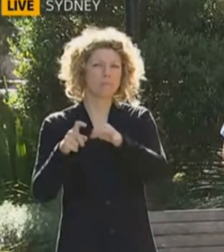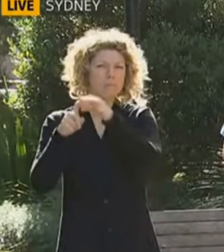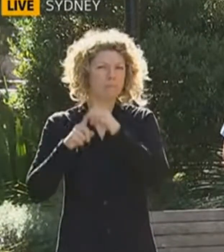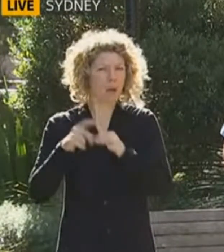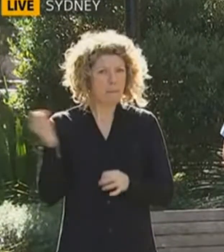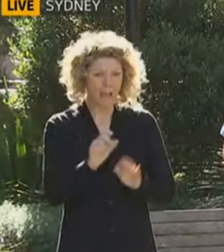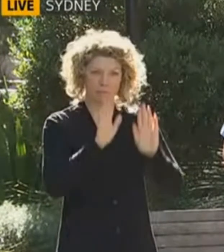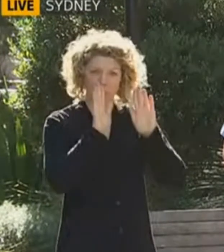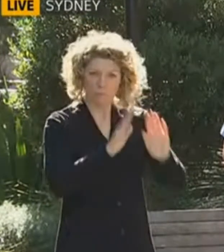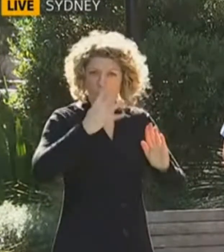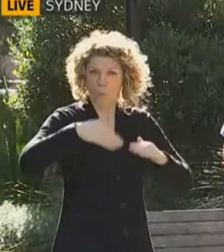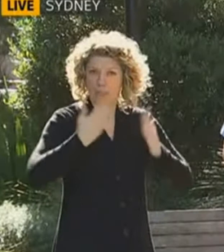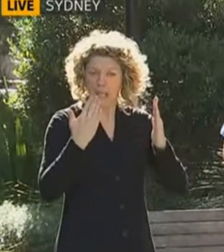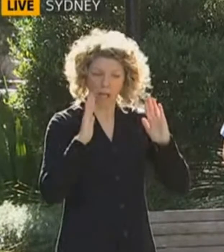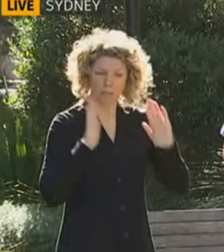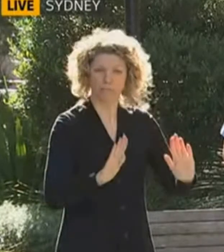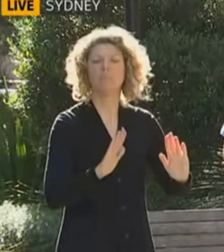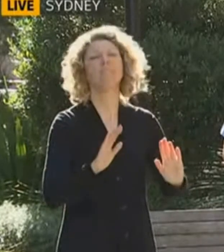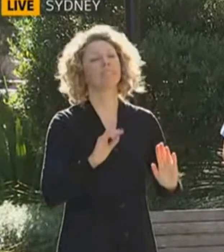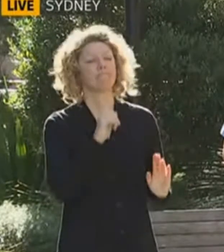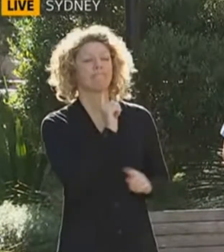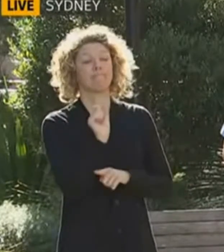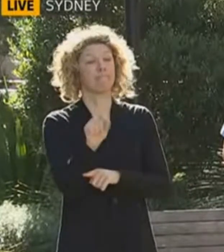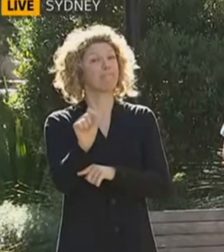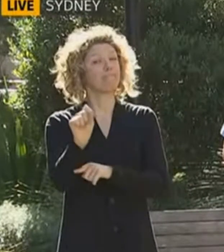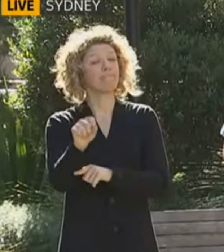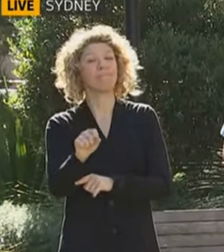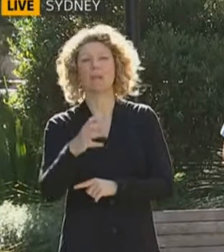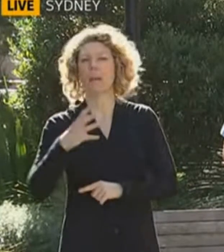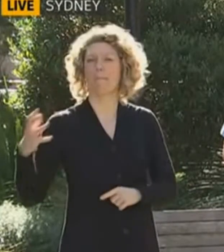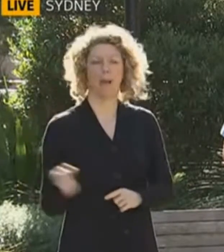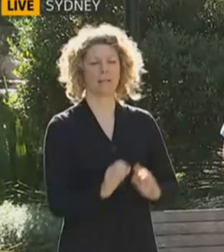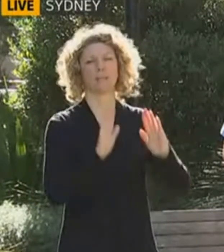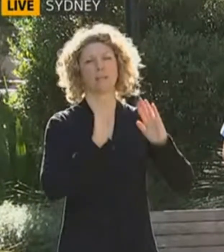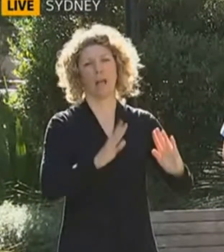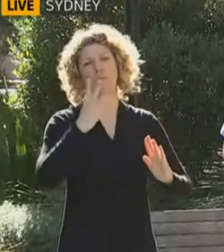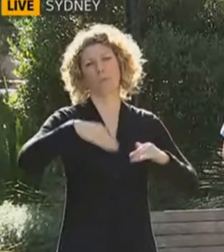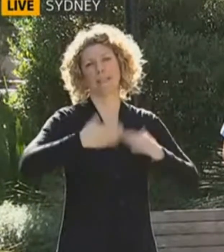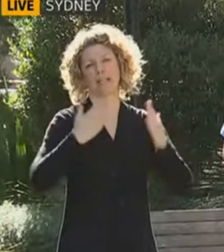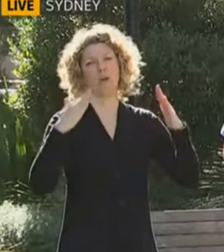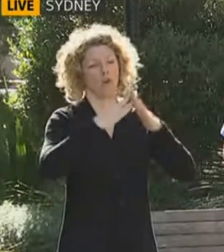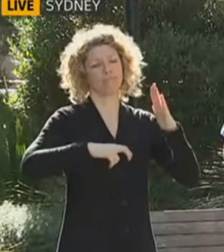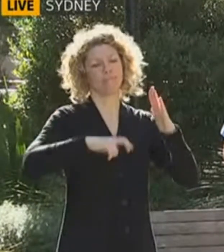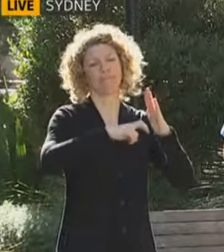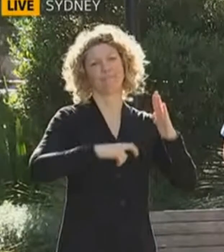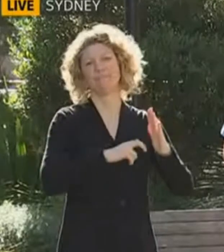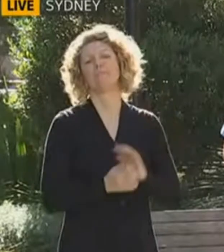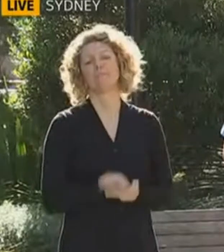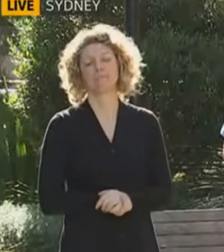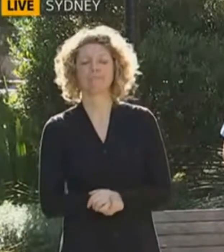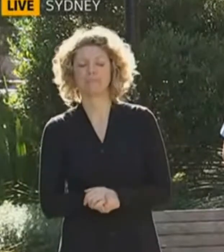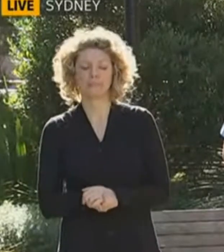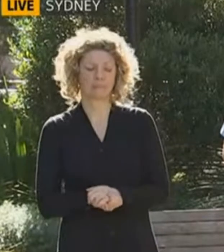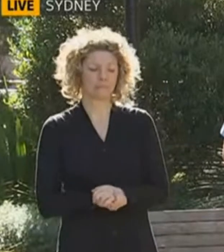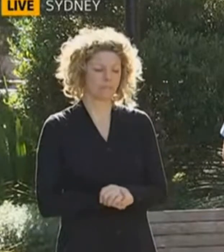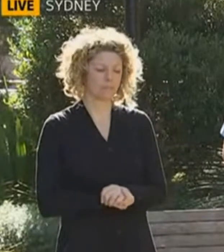Absolutely. No, they'll absolutely have to self-isolate. We'll be relying on them to self-isolate. But can I stress what Dr. Chant has stressed and what we've been